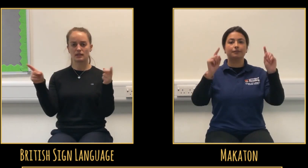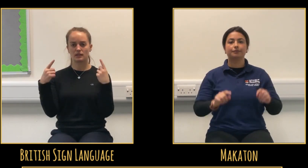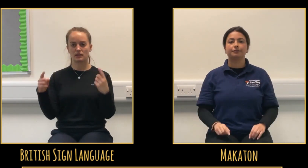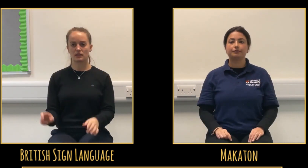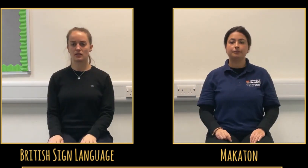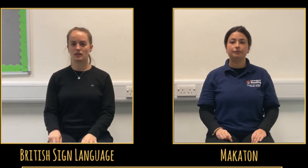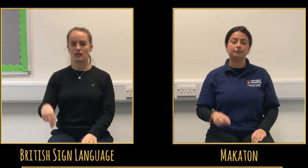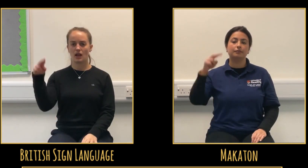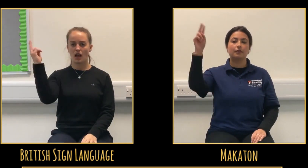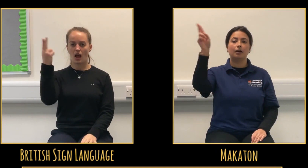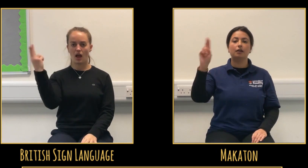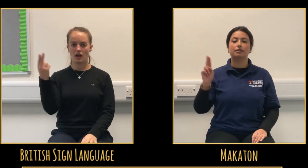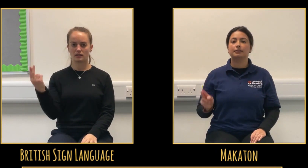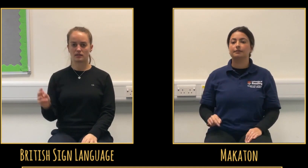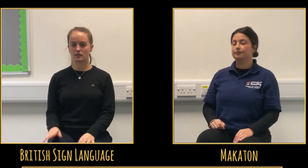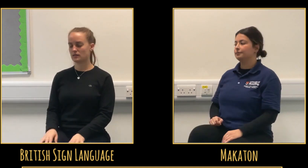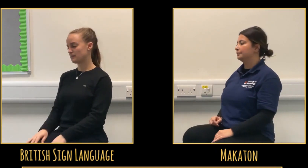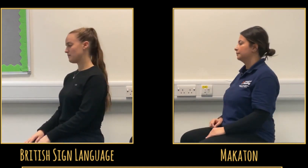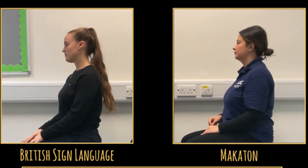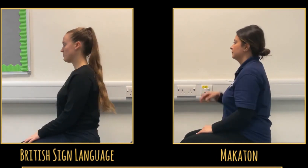Music. Art. Art.